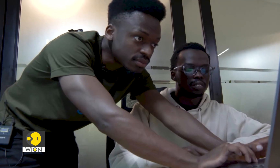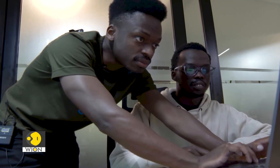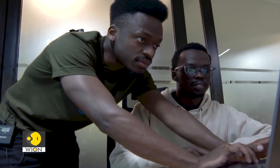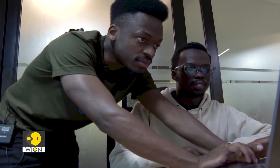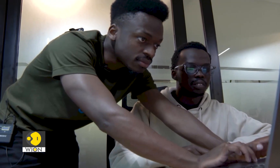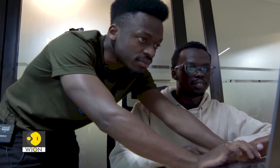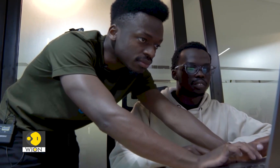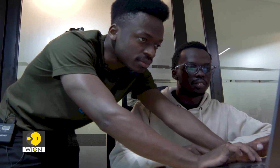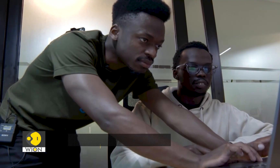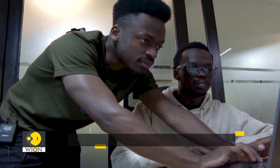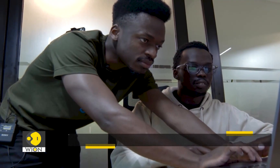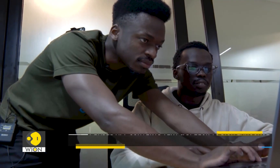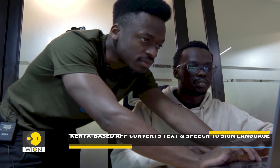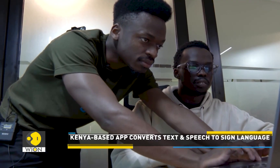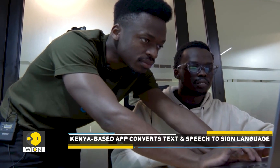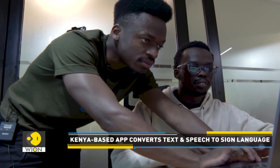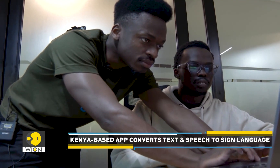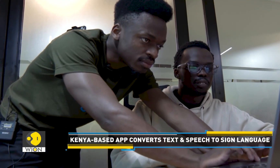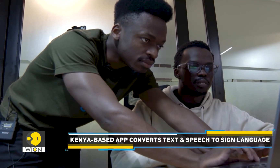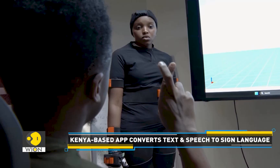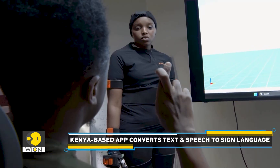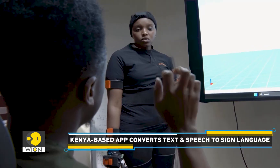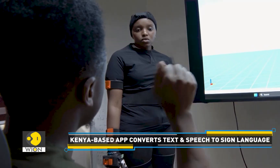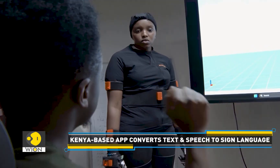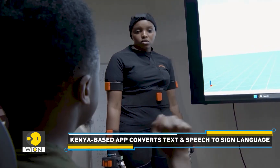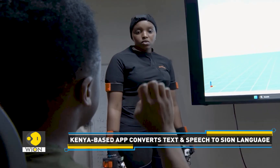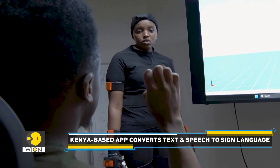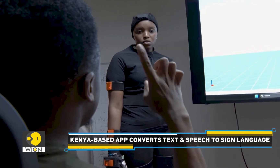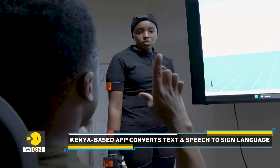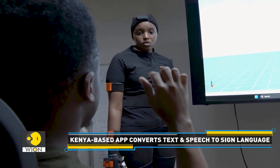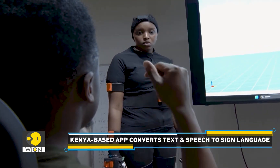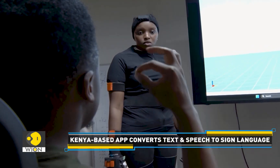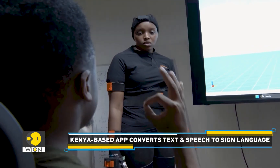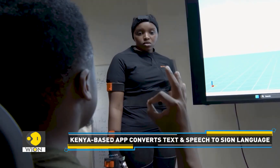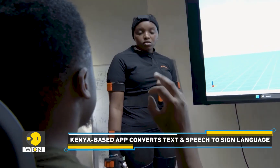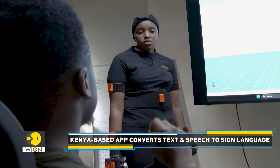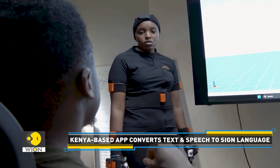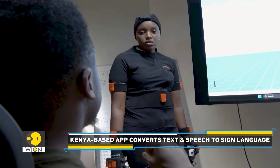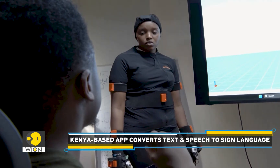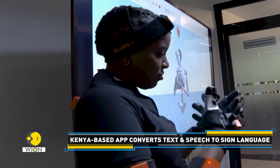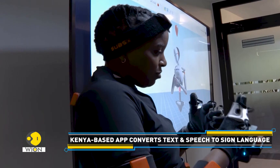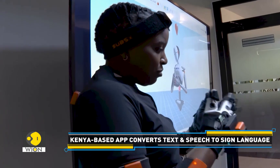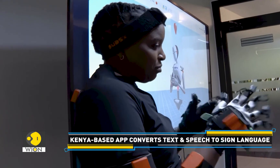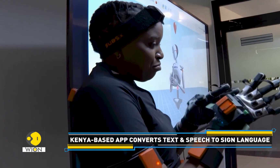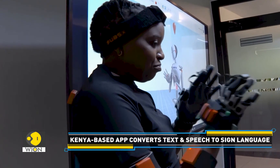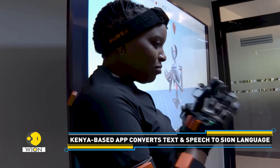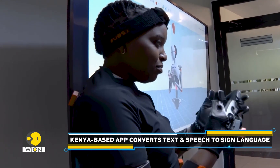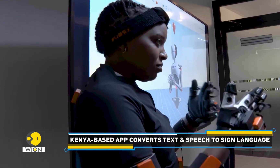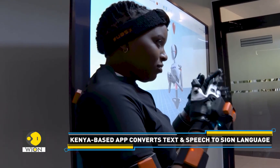life easier for Eshinale and her peers. The only surprising thing about Terp360, an app that translates speech